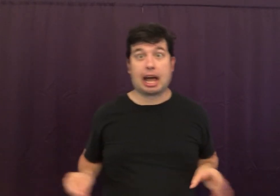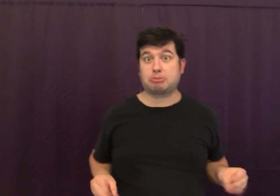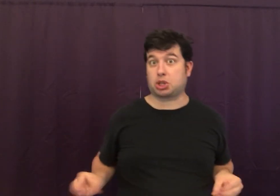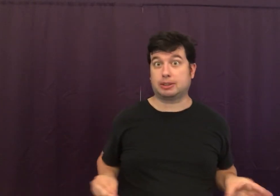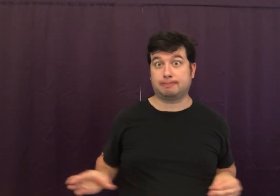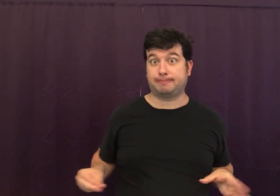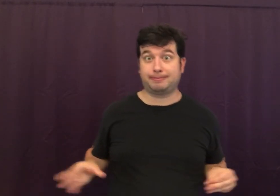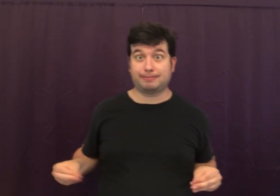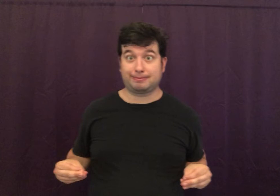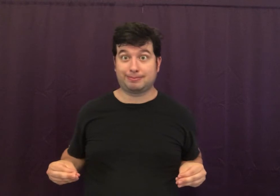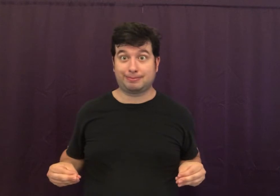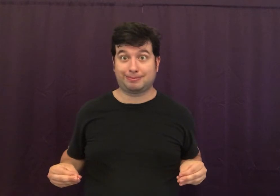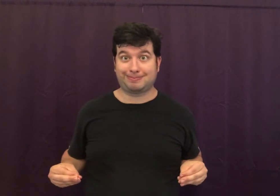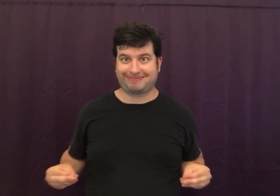lobster.